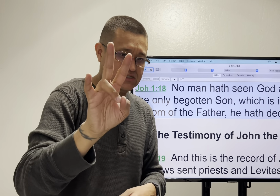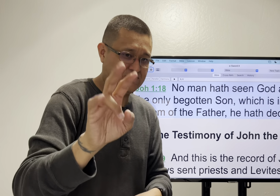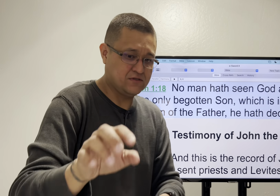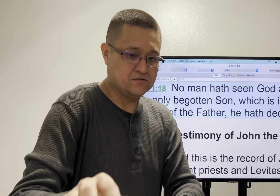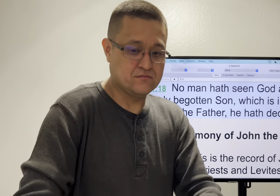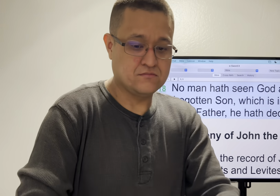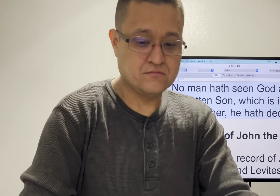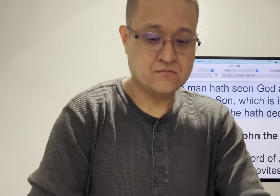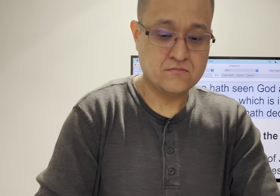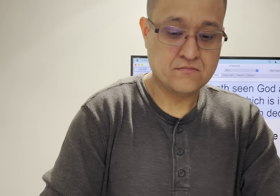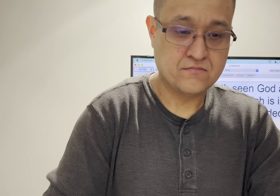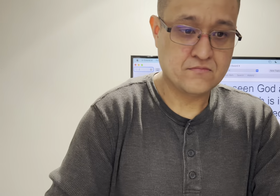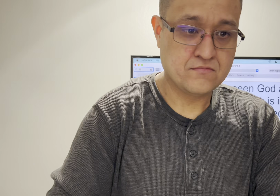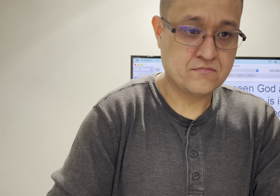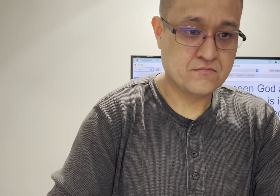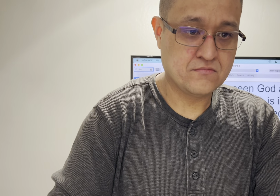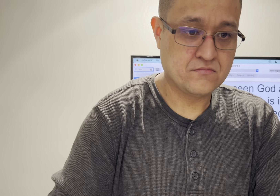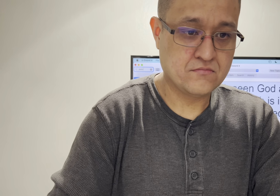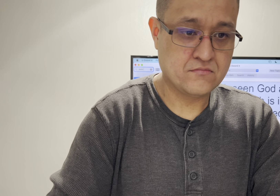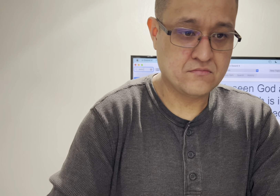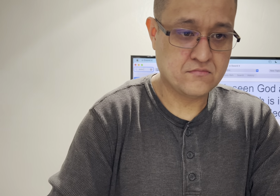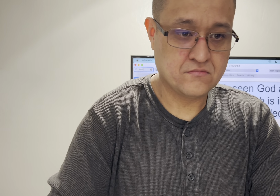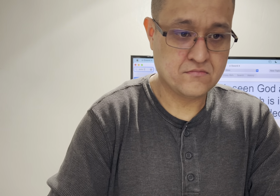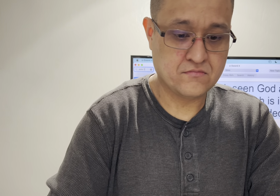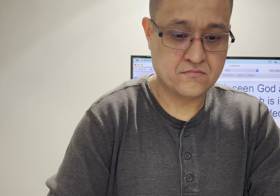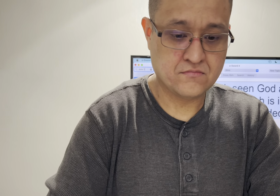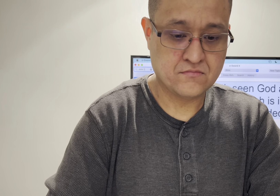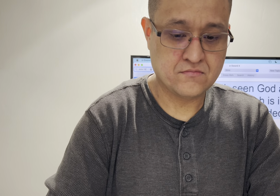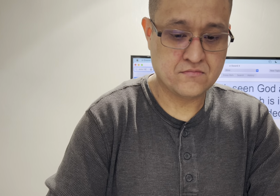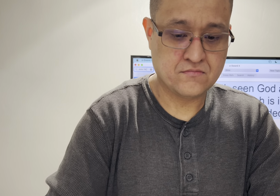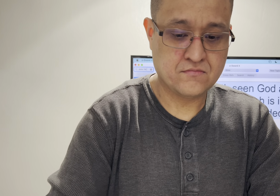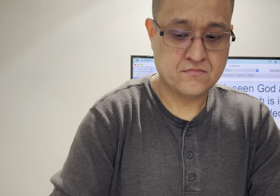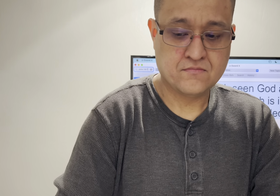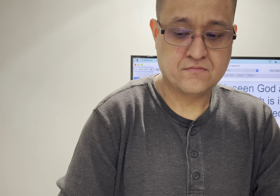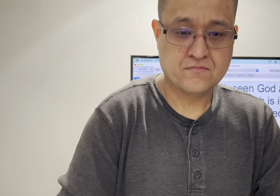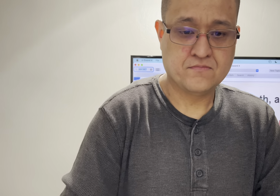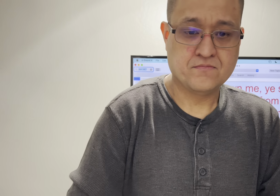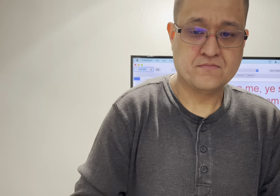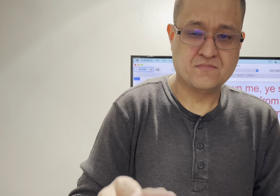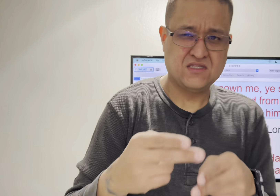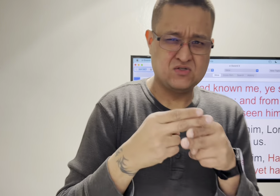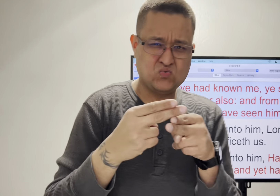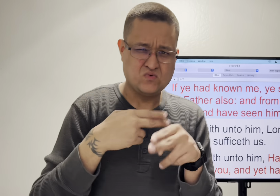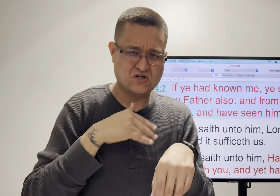Okay, let's go back to our other verses here. John 14, verse